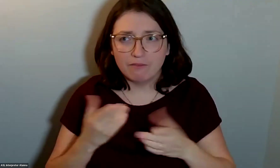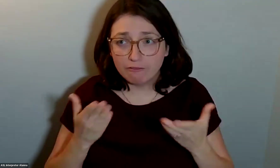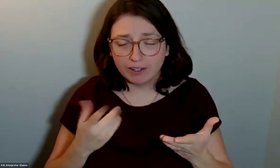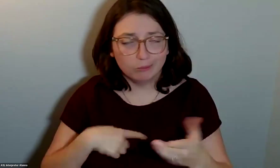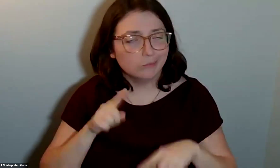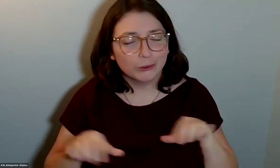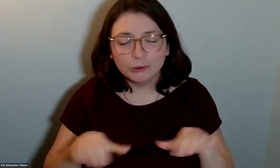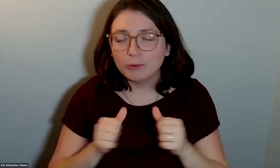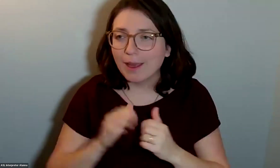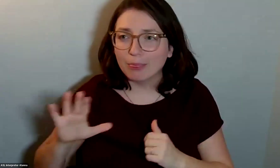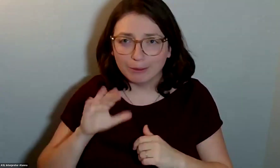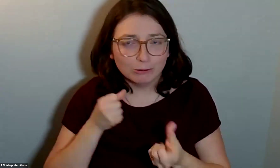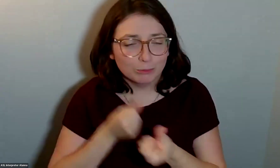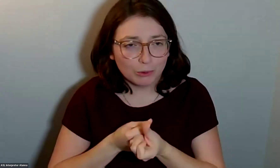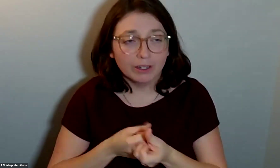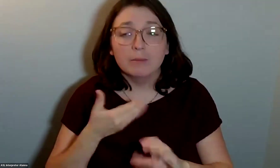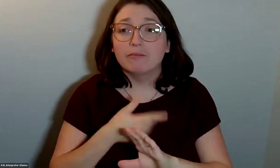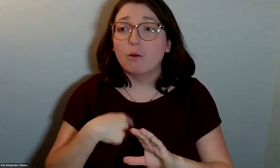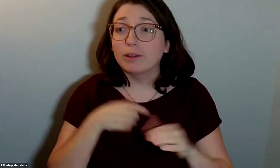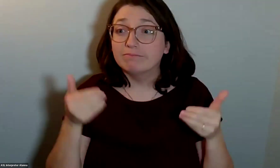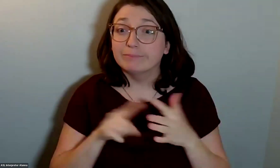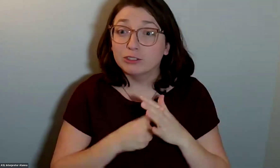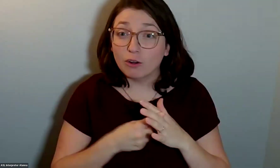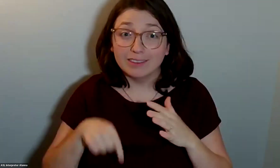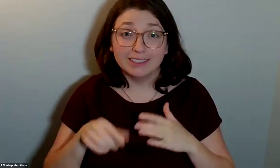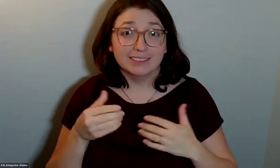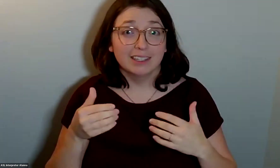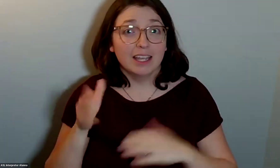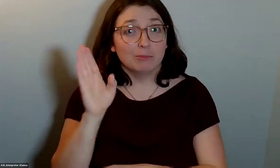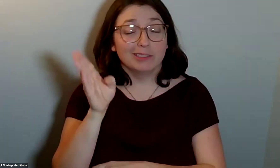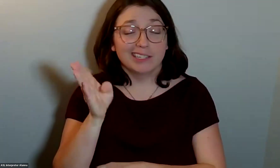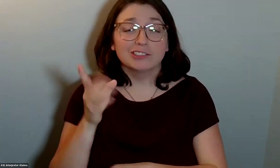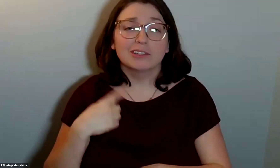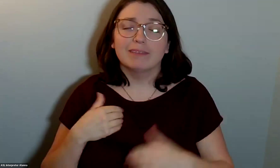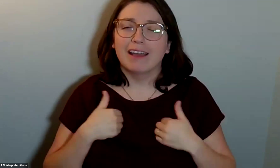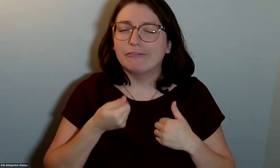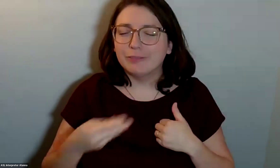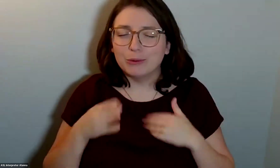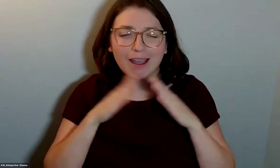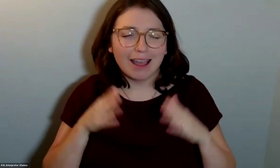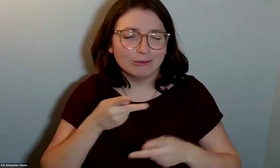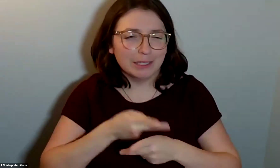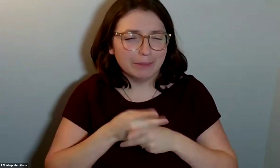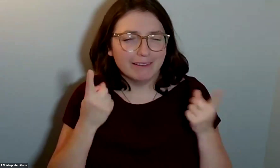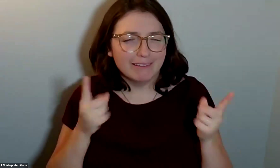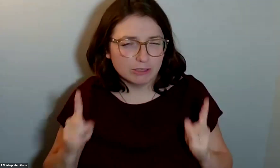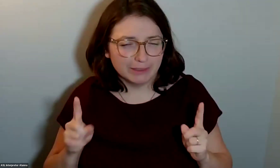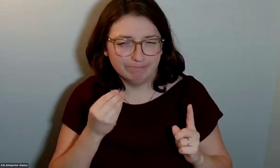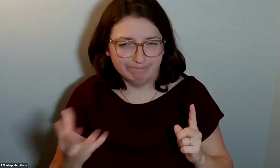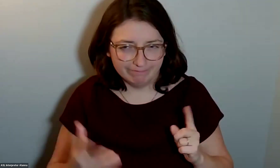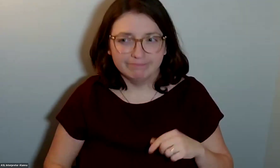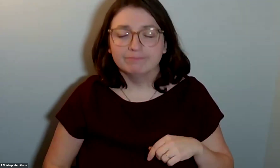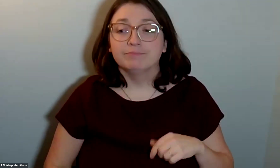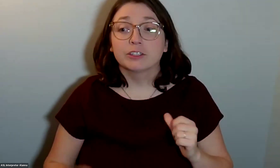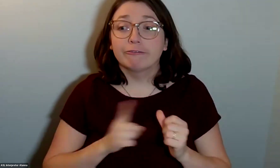support. Before we begin this evening's presentation, I always have a few housekeeping announcements to share.